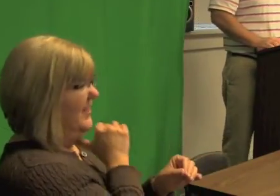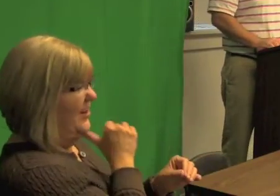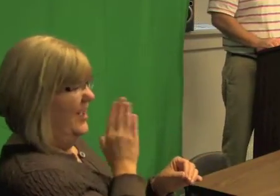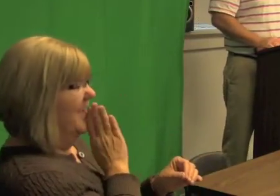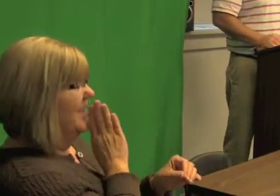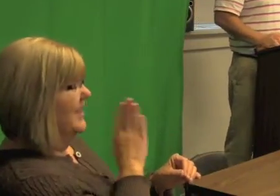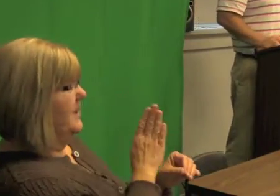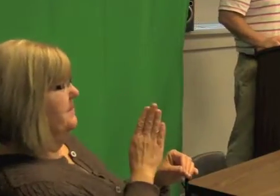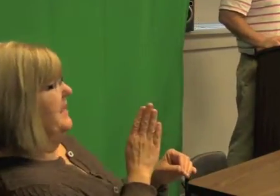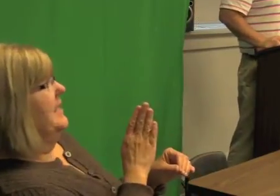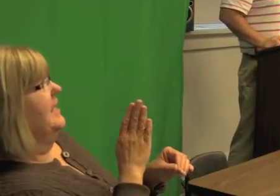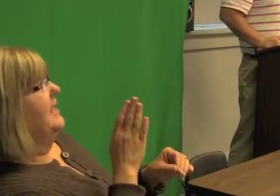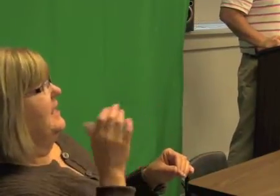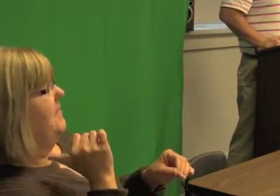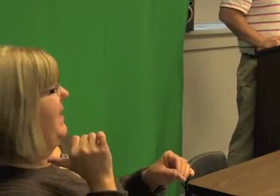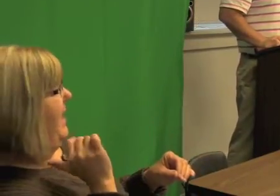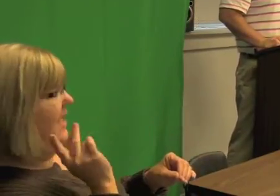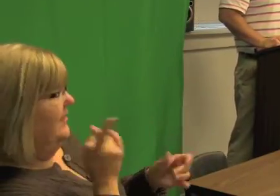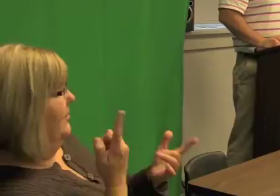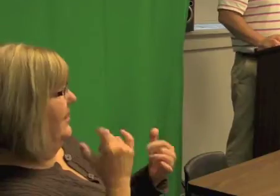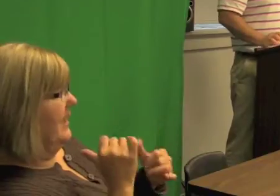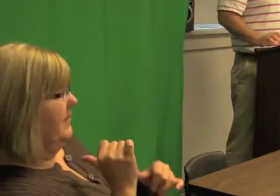back. 85% of them don't come back.